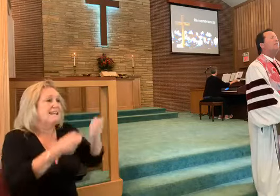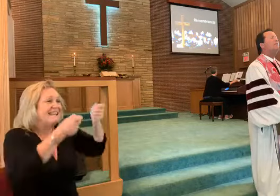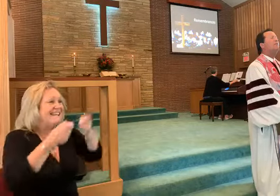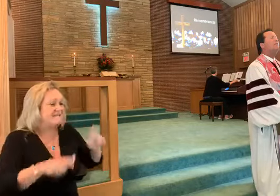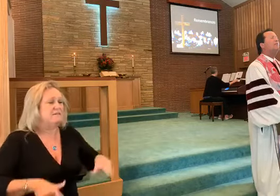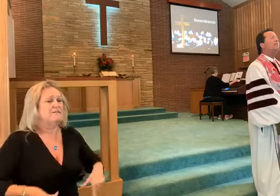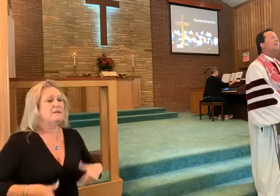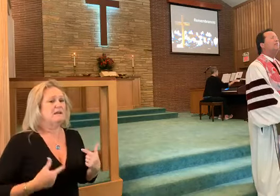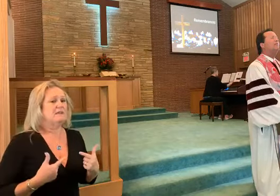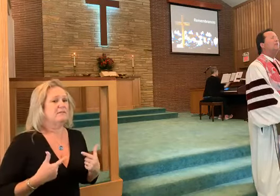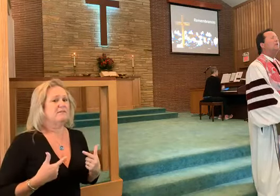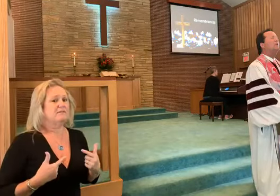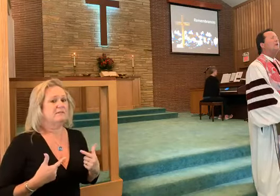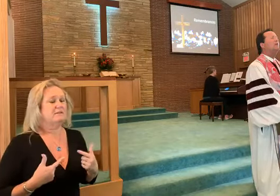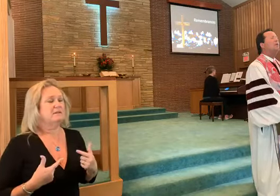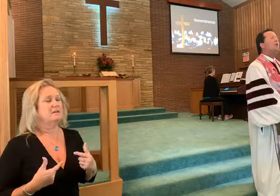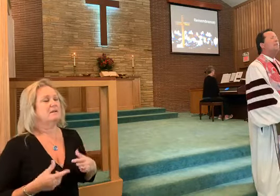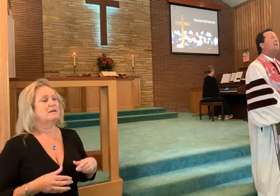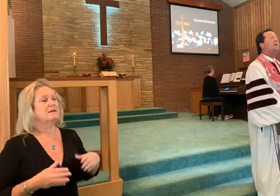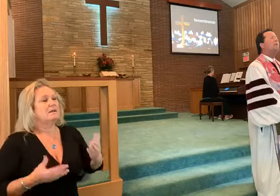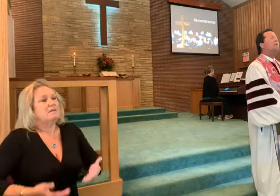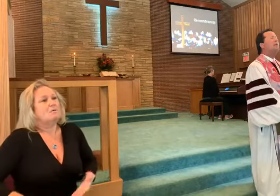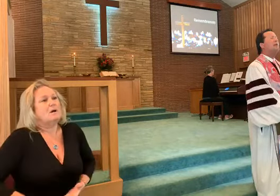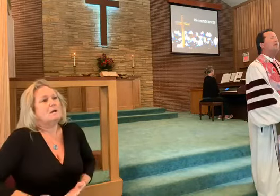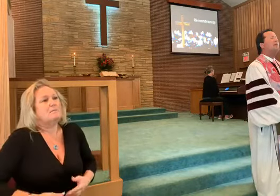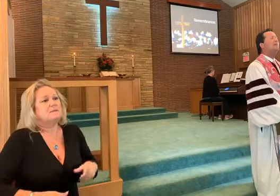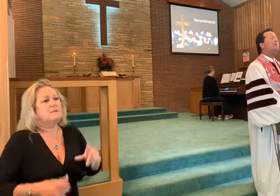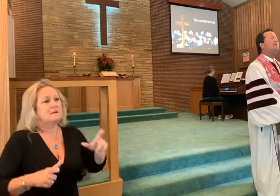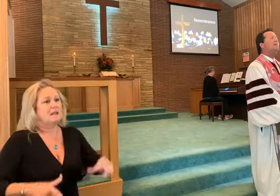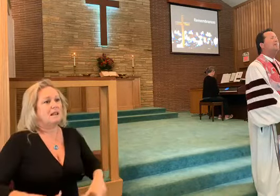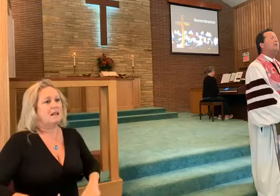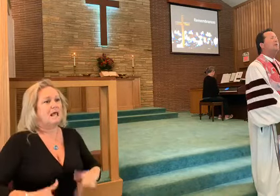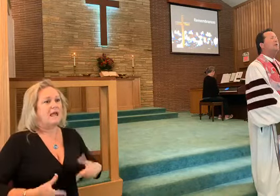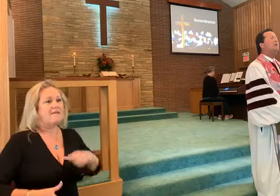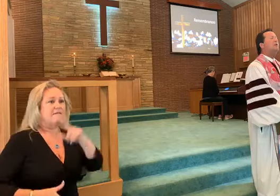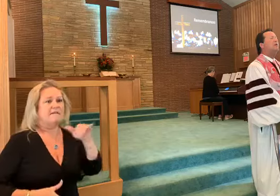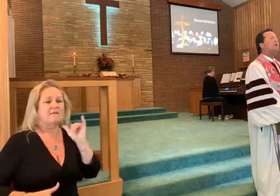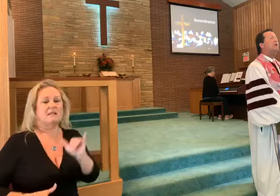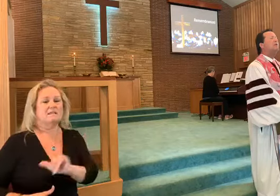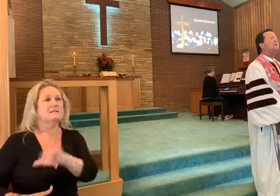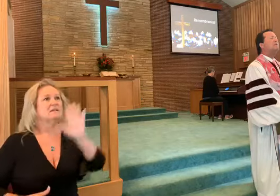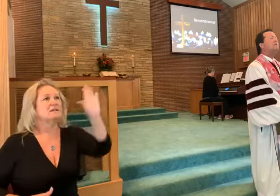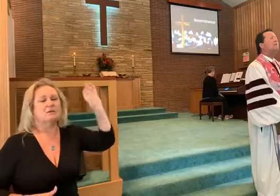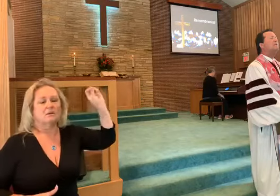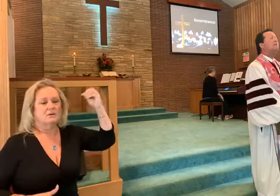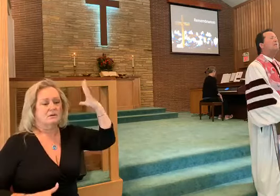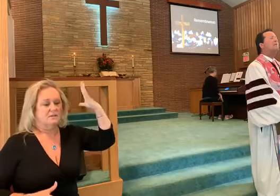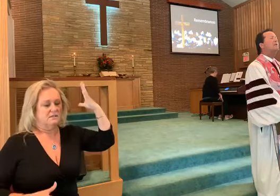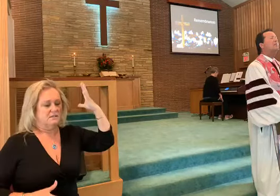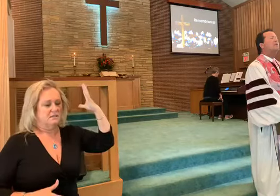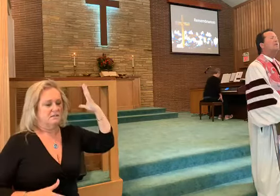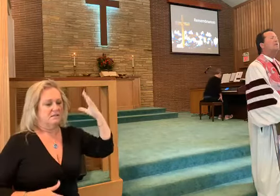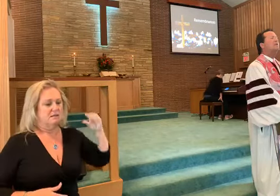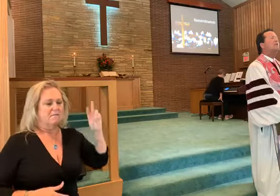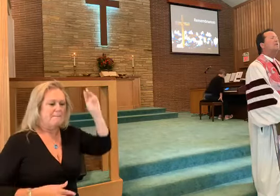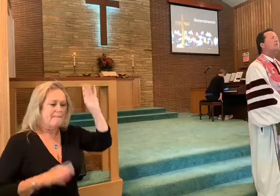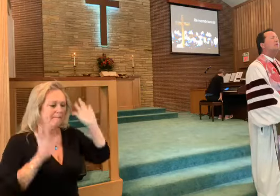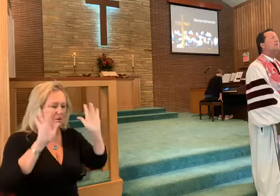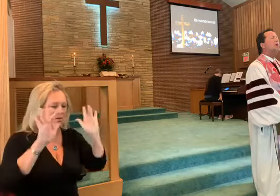life and the welcome to life everlasting, your grace,